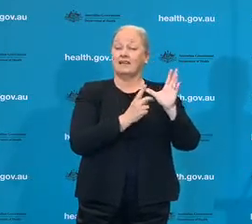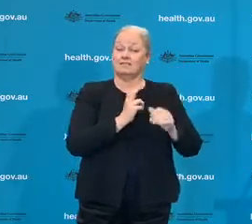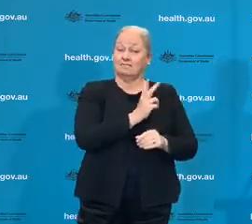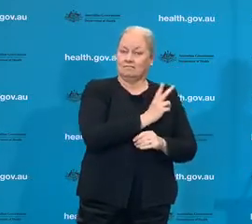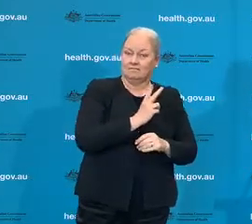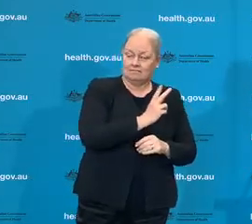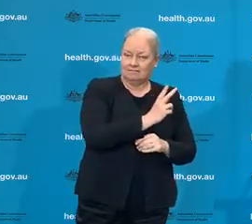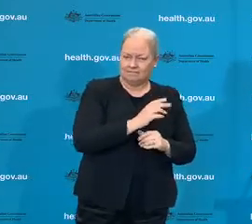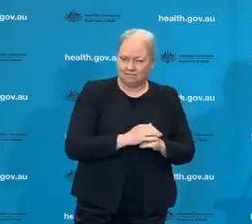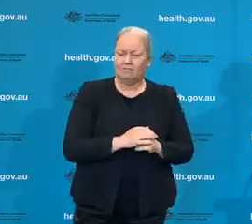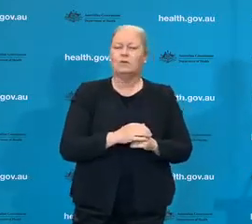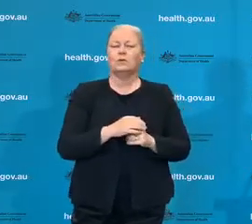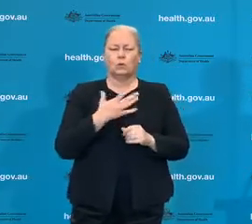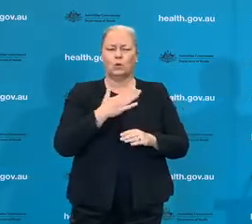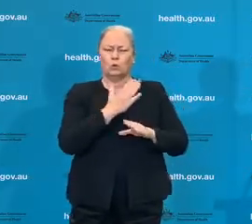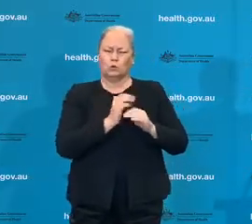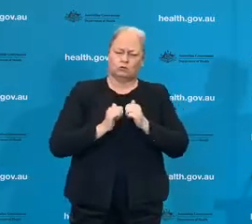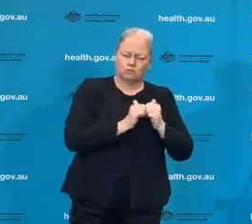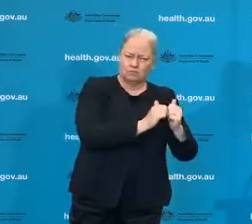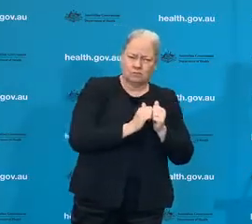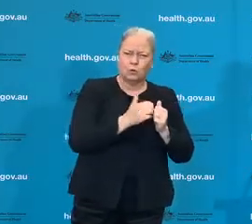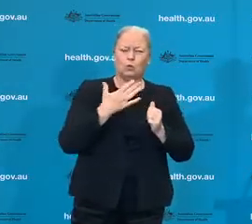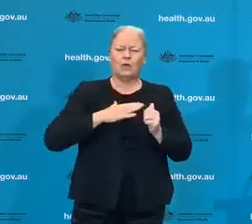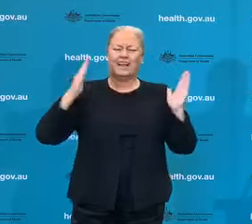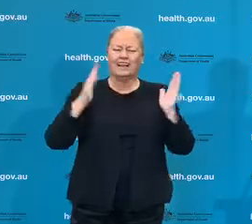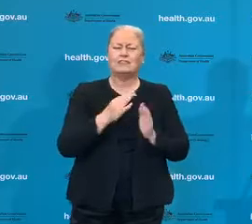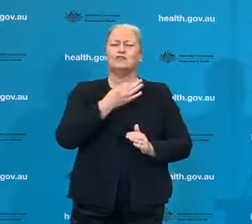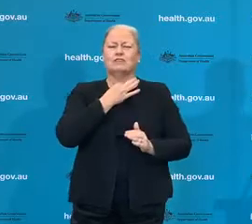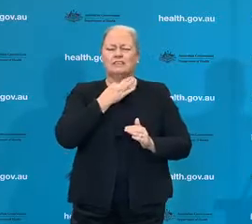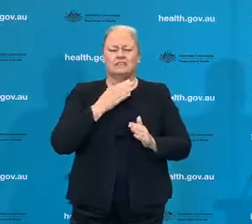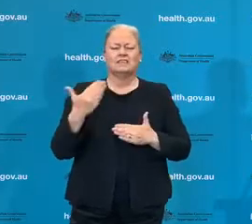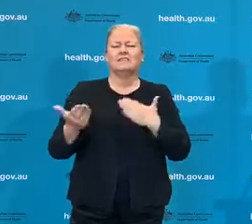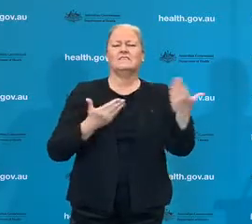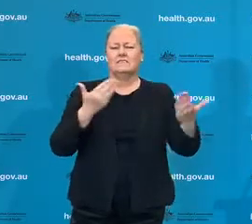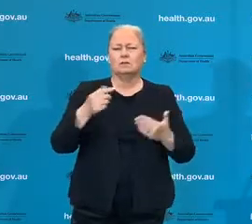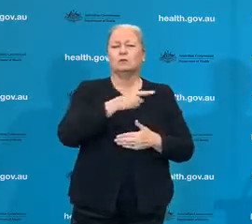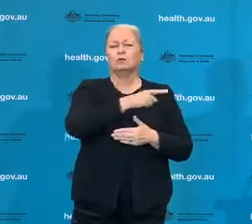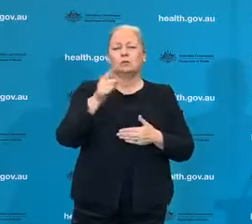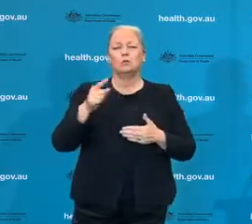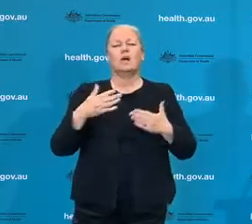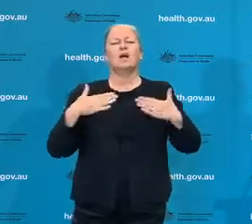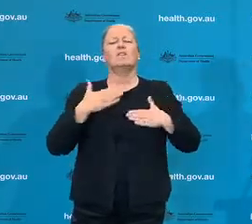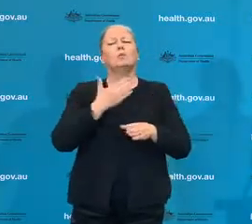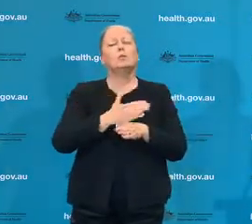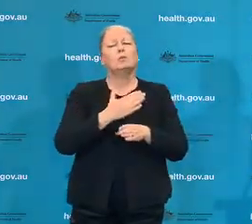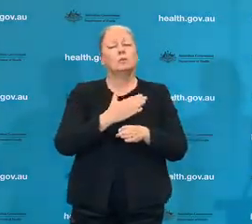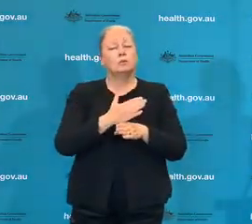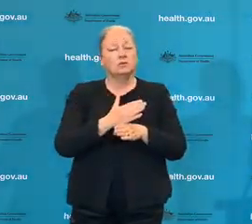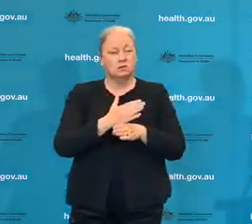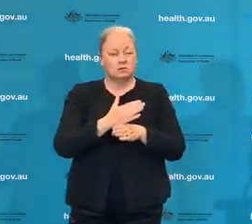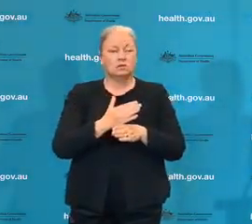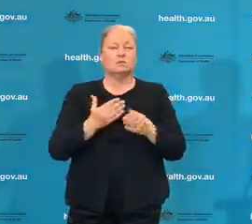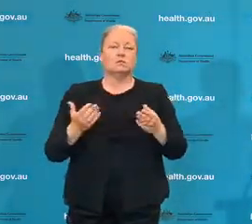on reducing the risk of healthcare worker infection in this country. And after that rather